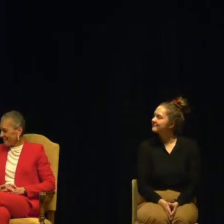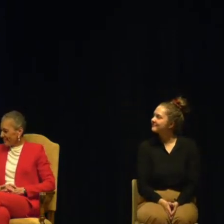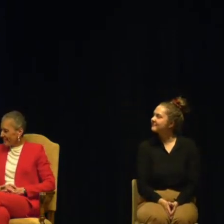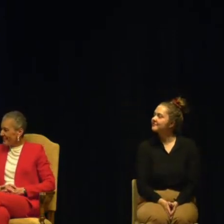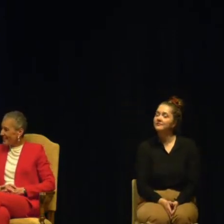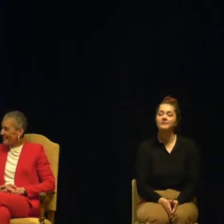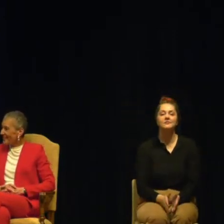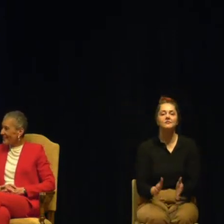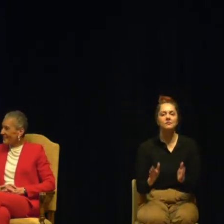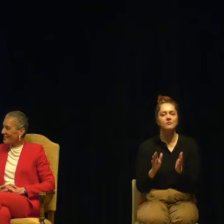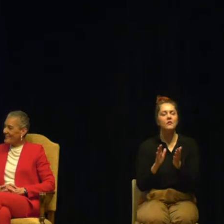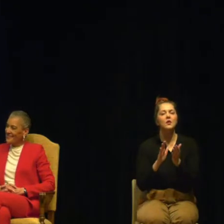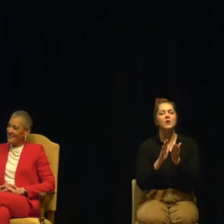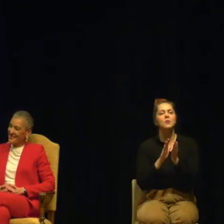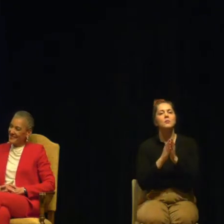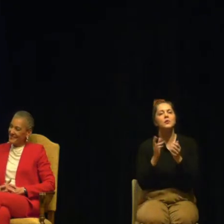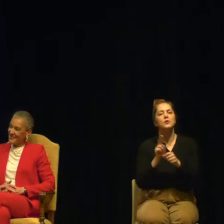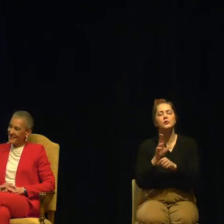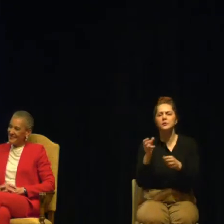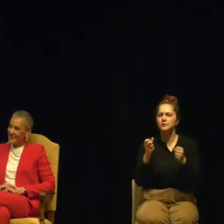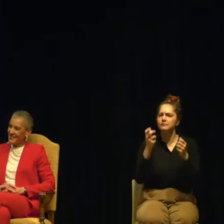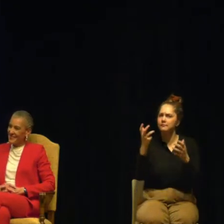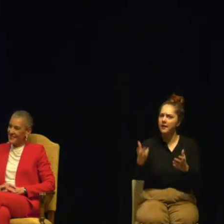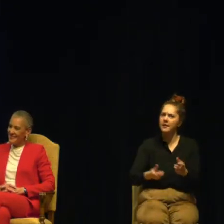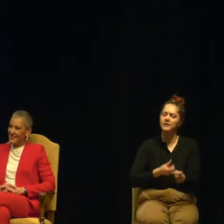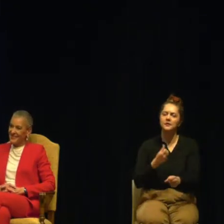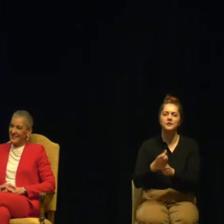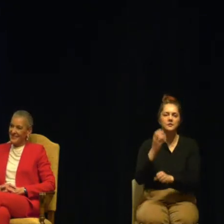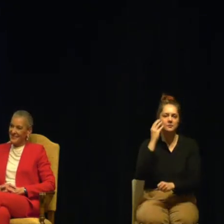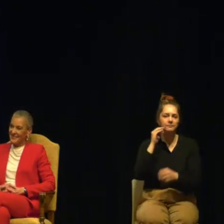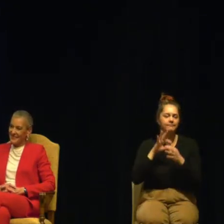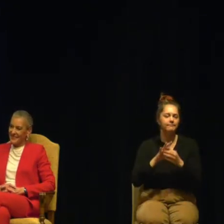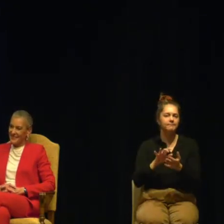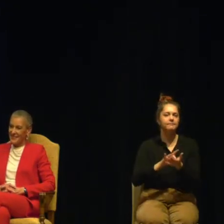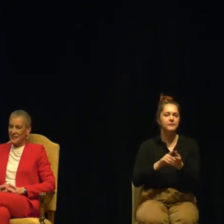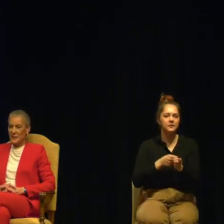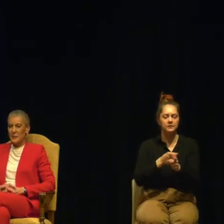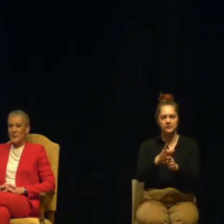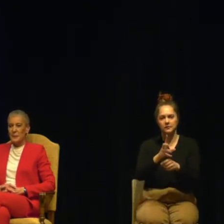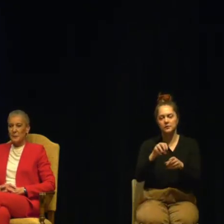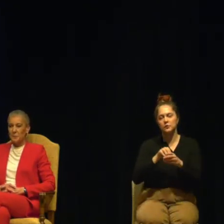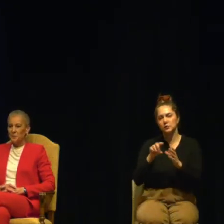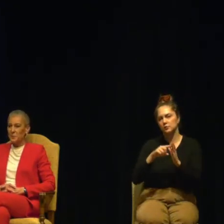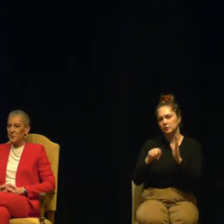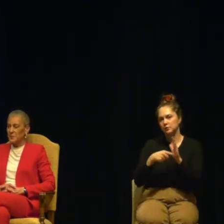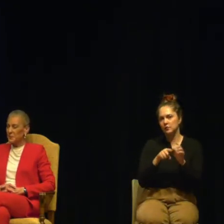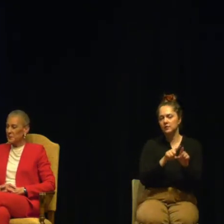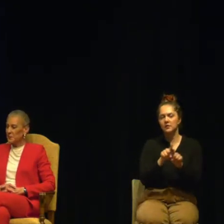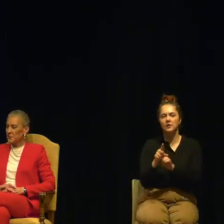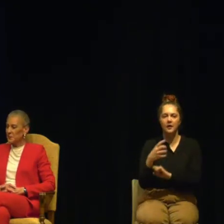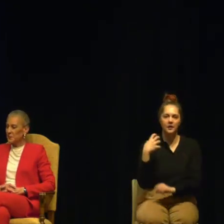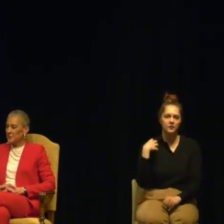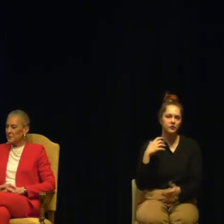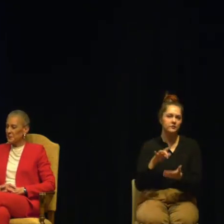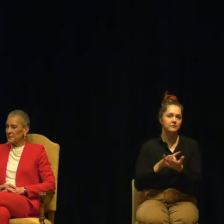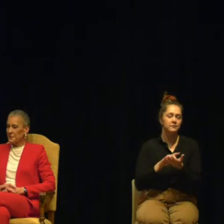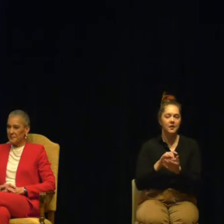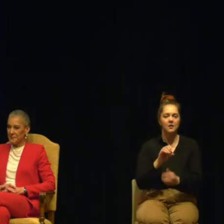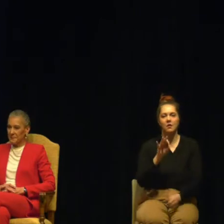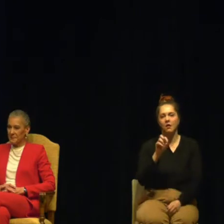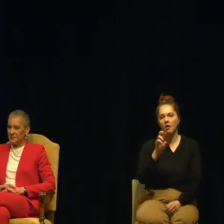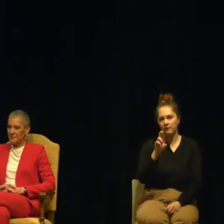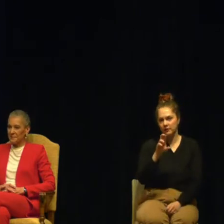The book draws from Dr. Malone's decades of experience in the medical field, including her roles as chief medical officer,